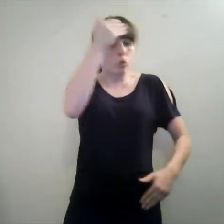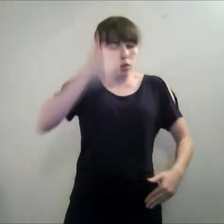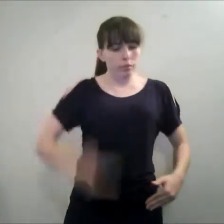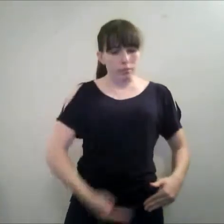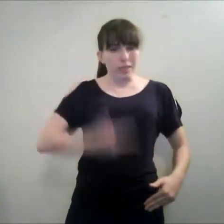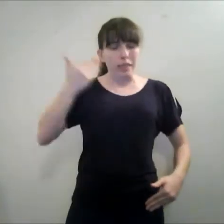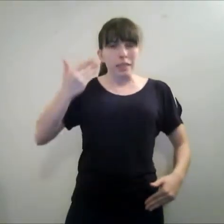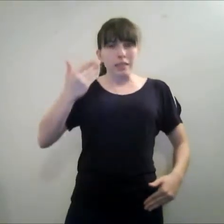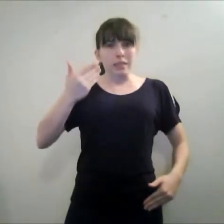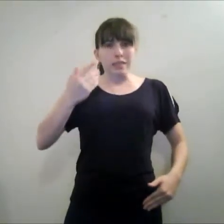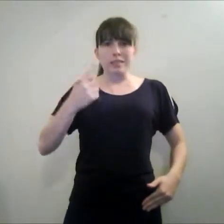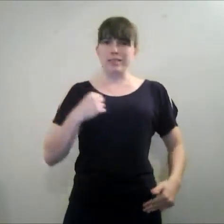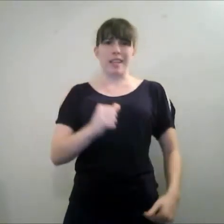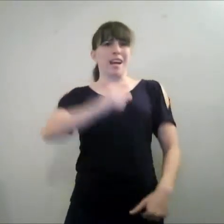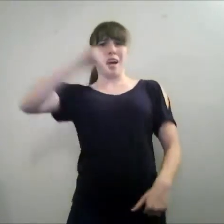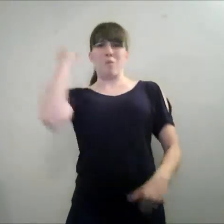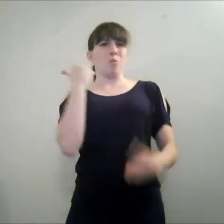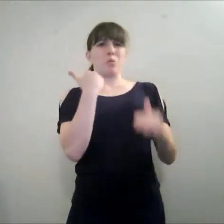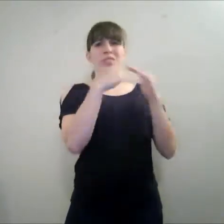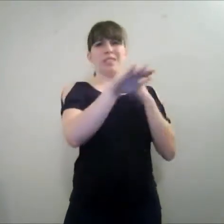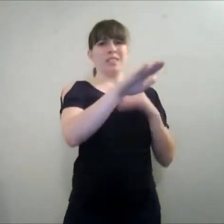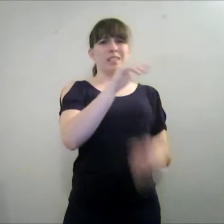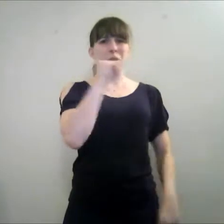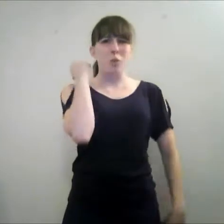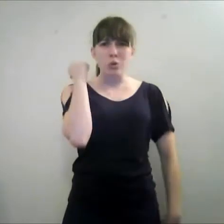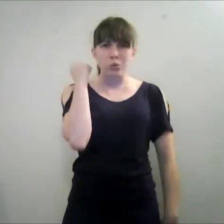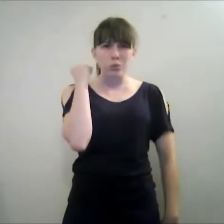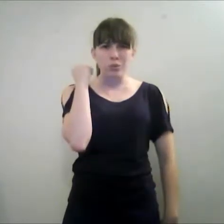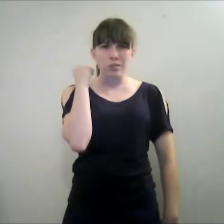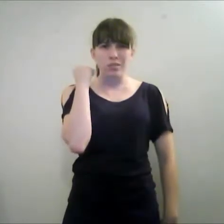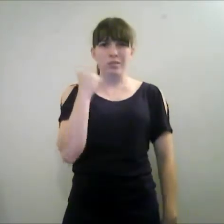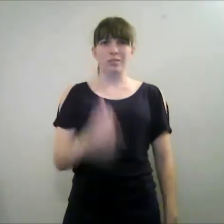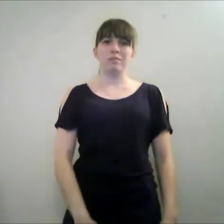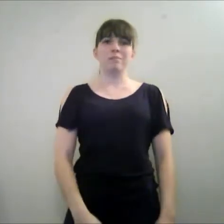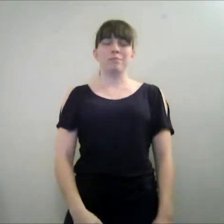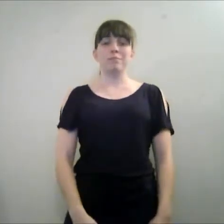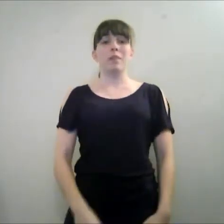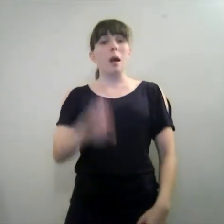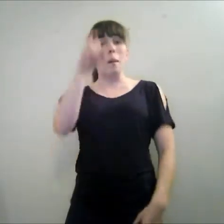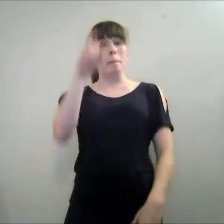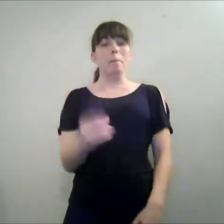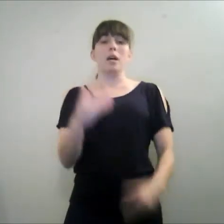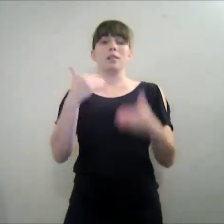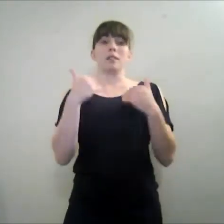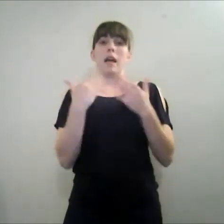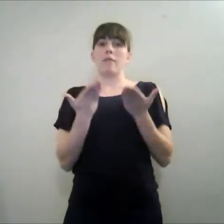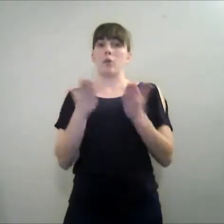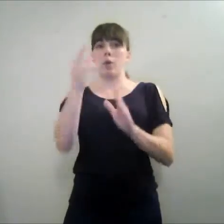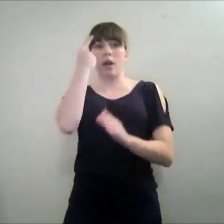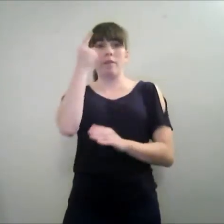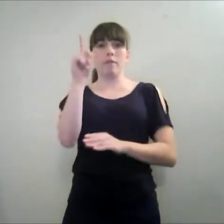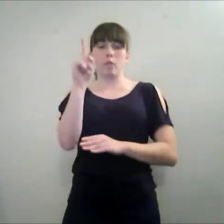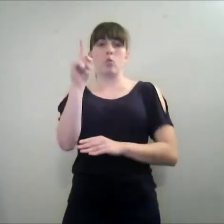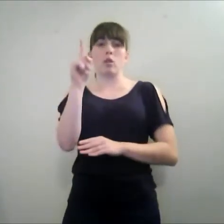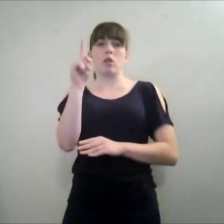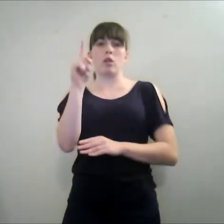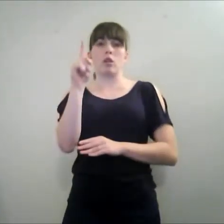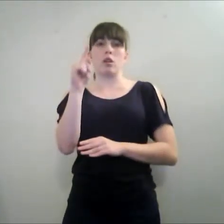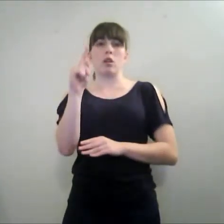have ways of providing anonymity in it. Otherwise, we don't get where we want to get to. So 4 issues. Right, so what are we going to